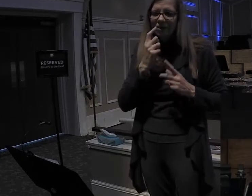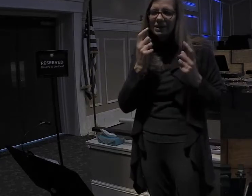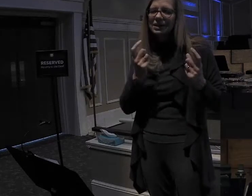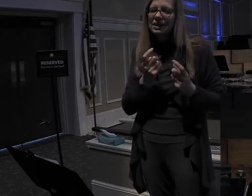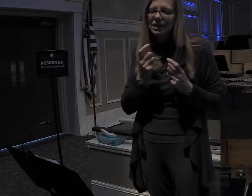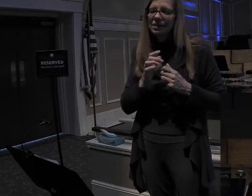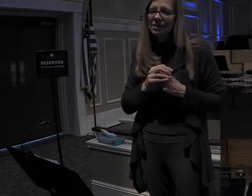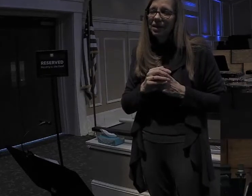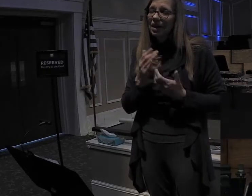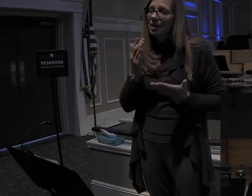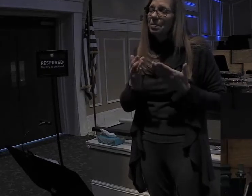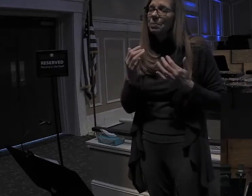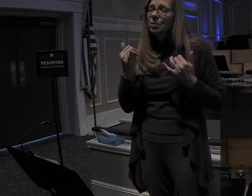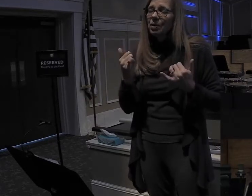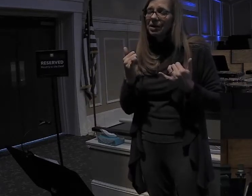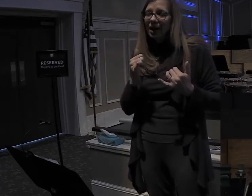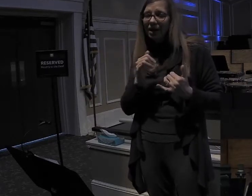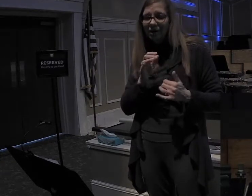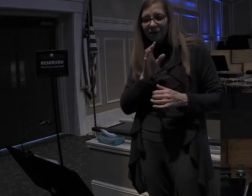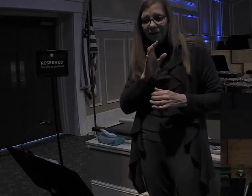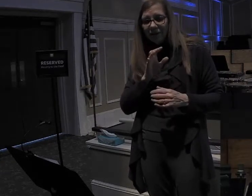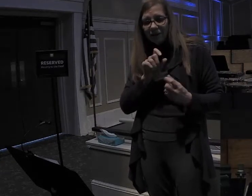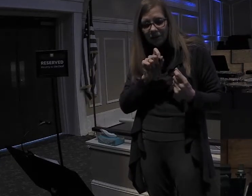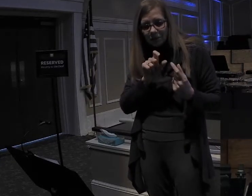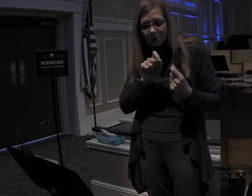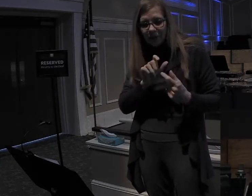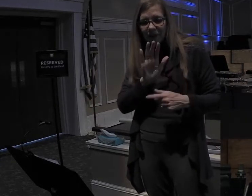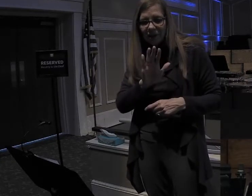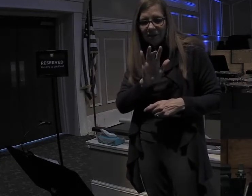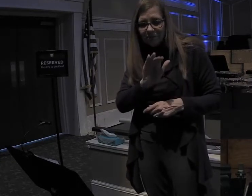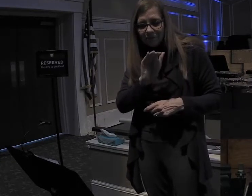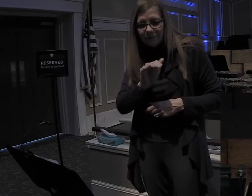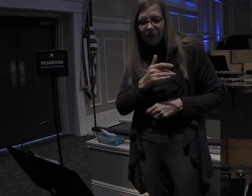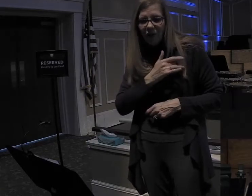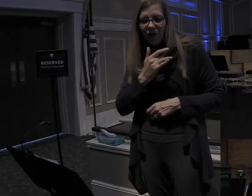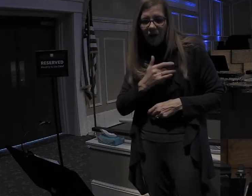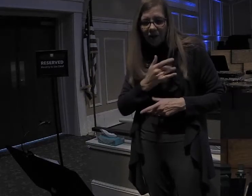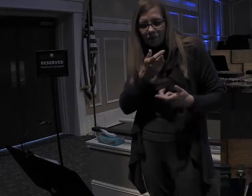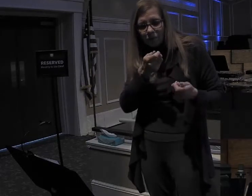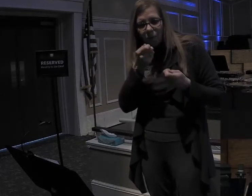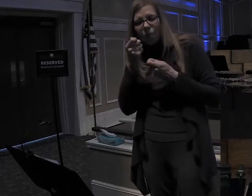And maybe right now you're speaking into their heart and you're drawing them to yourself.